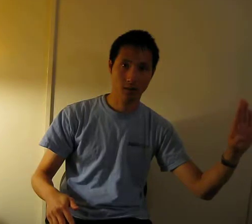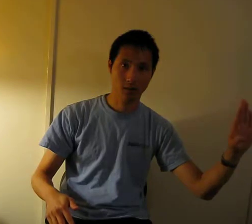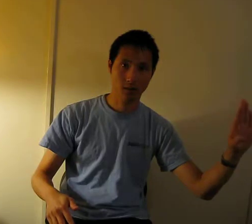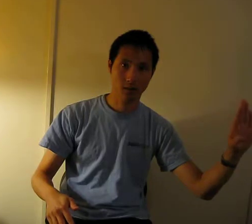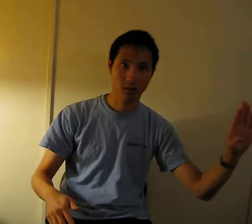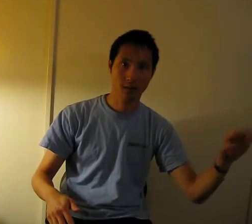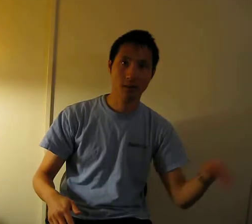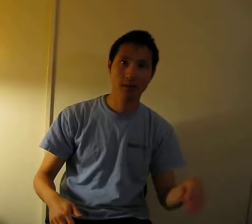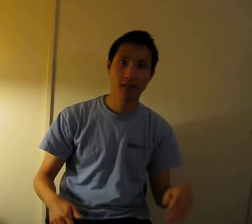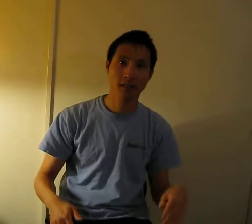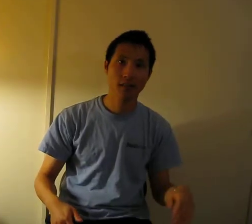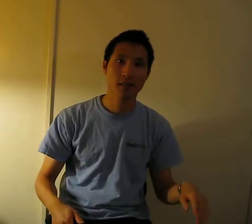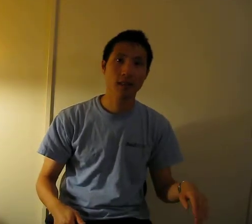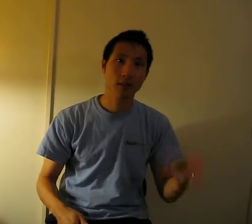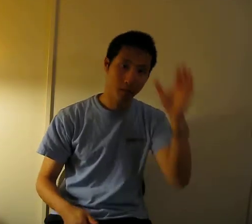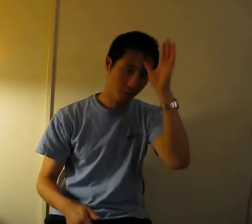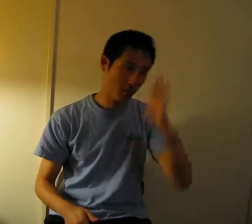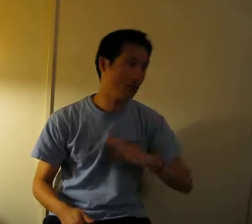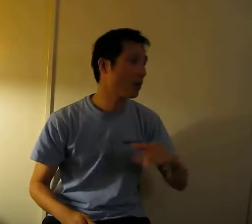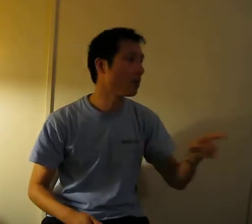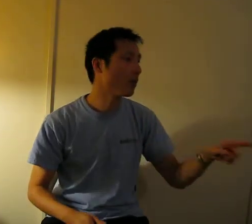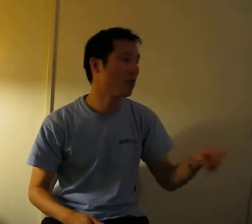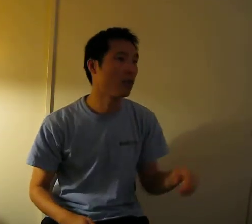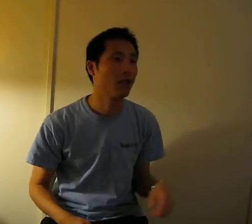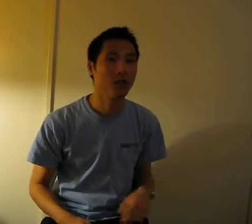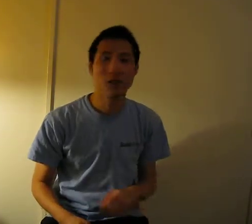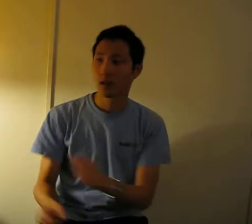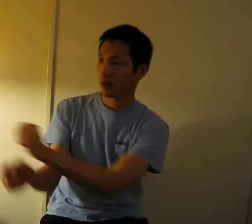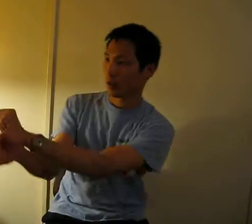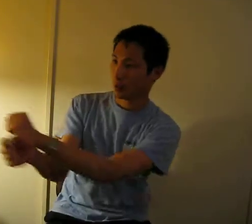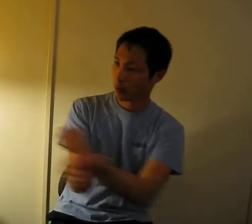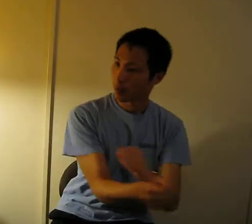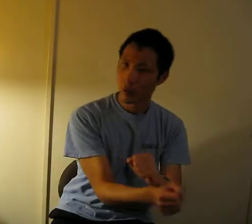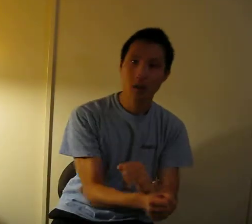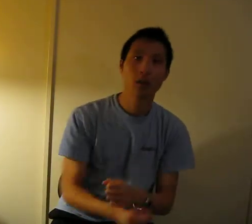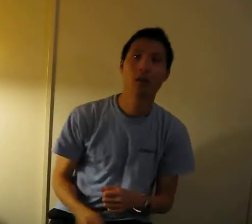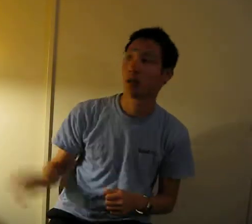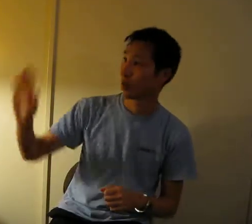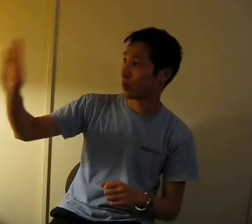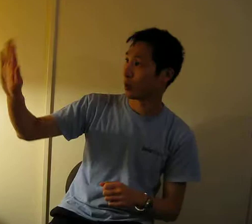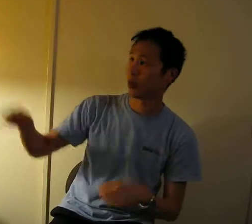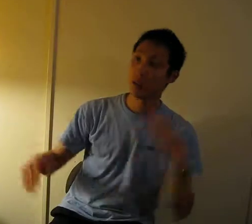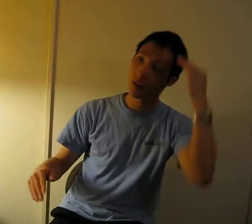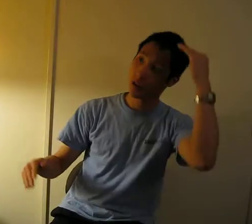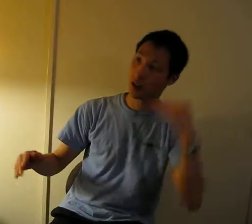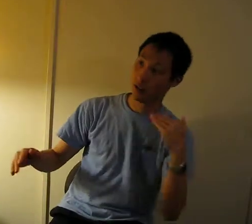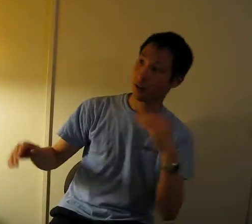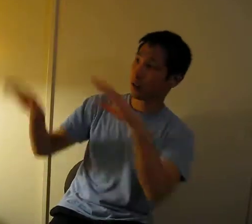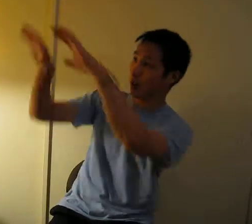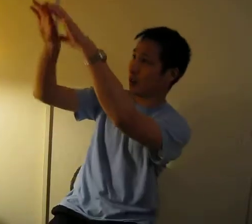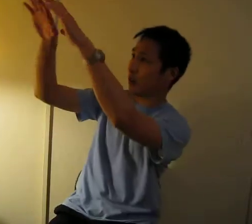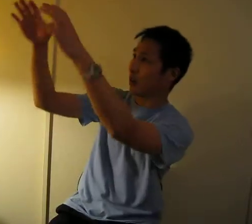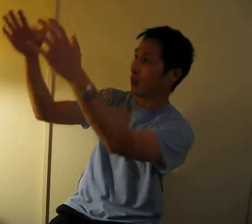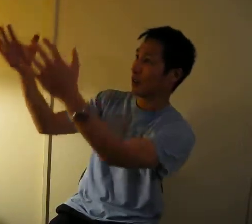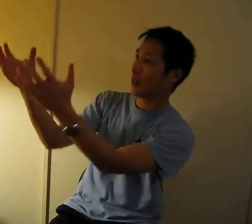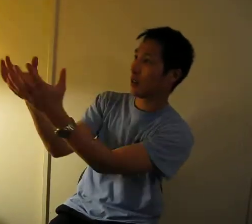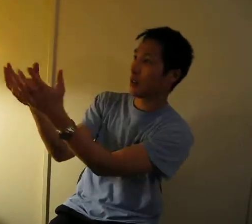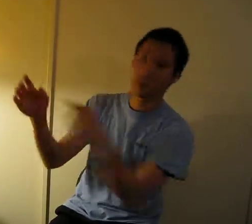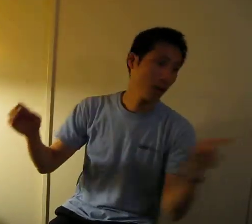So this guy, the bad guy, who captured a victim, and so the guy's head,